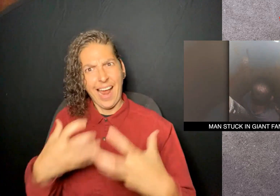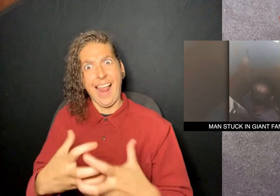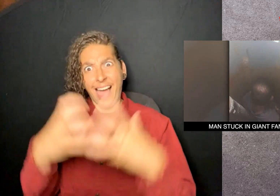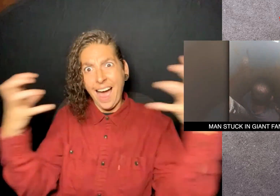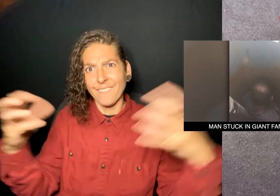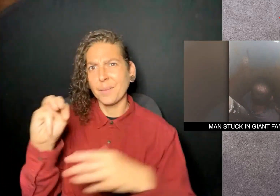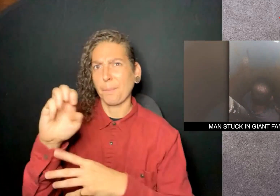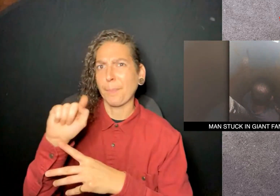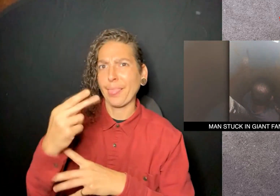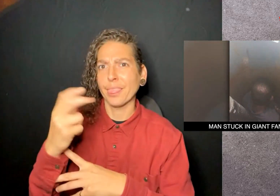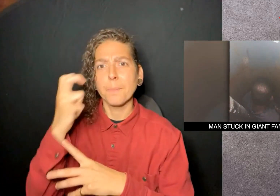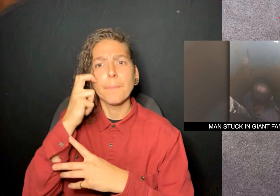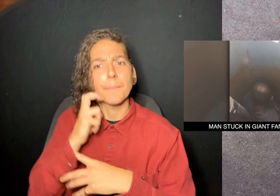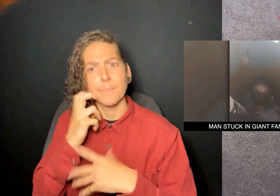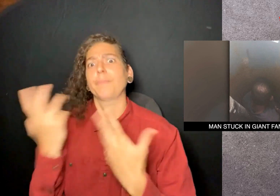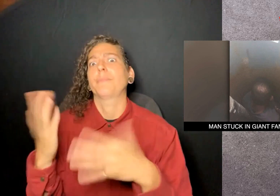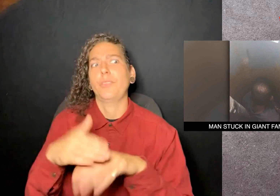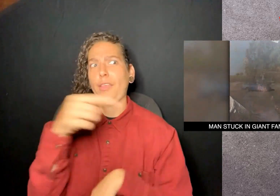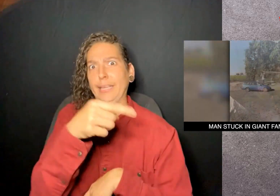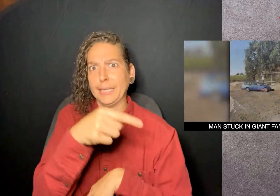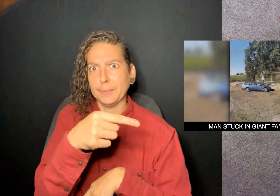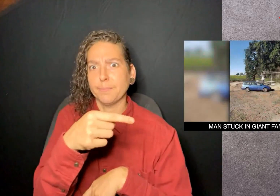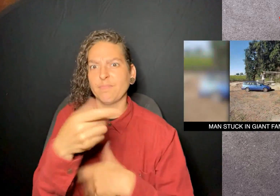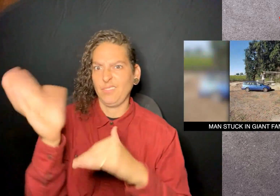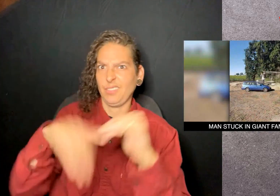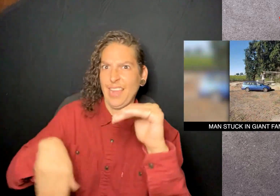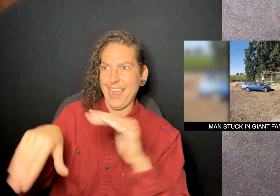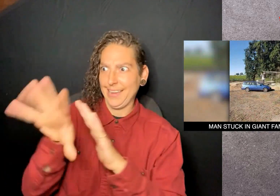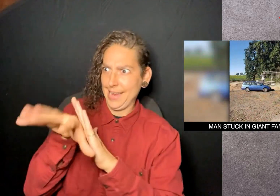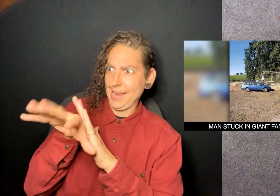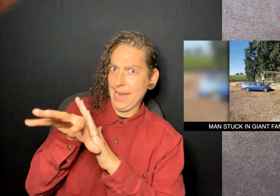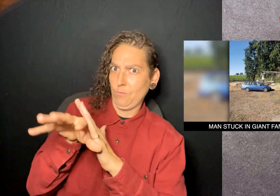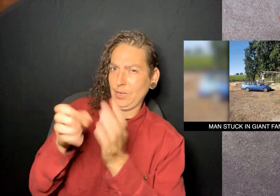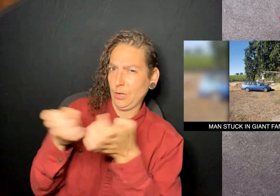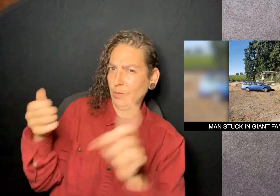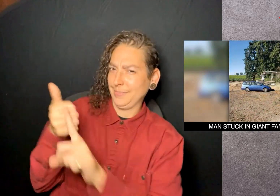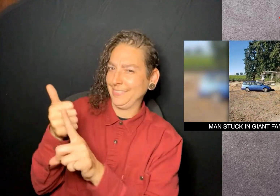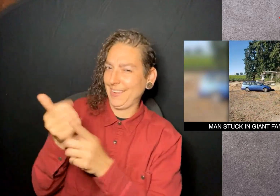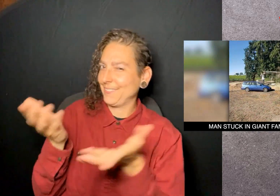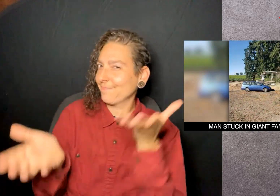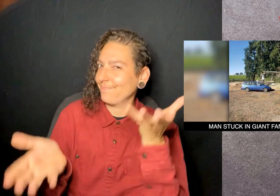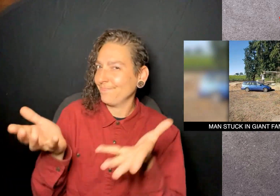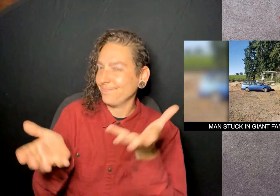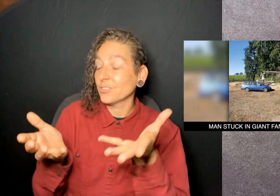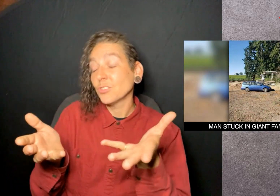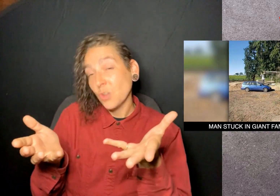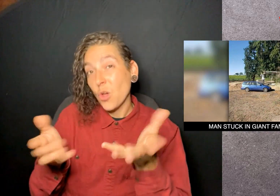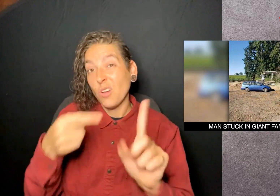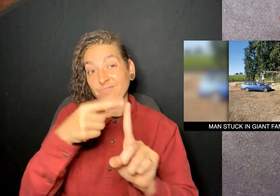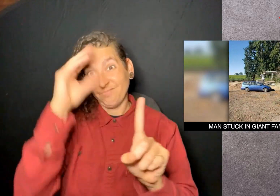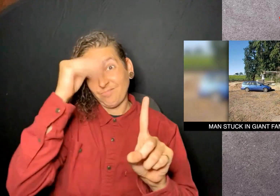And police say he had far more methamphetamine on him than camera equipment. So he was charged with